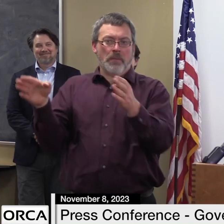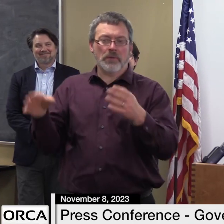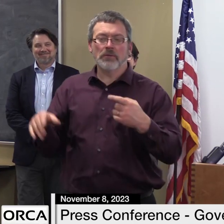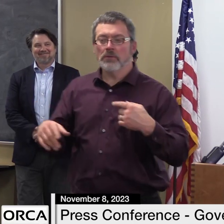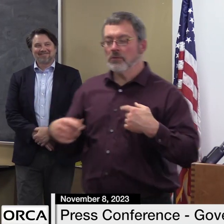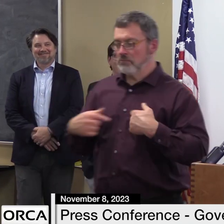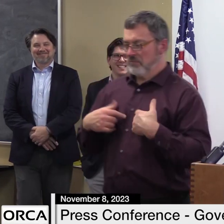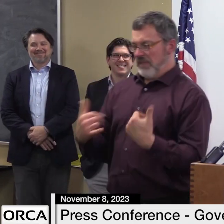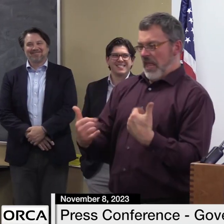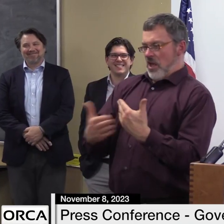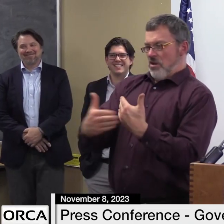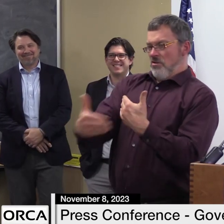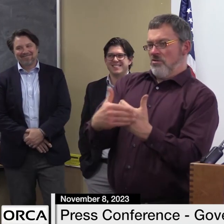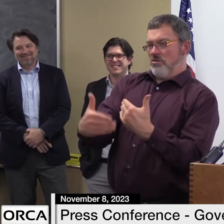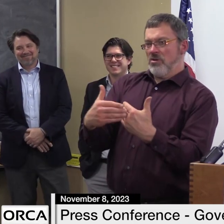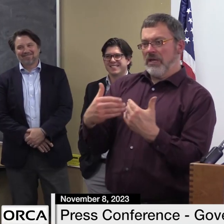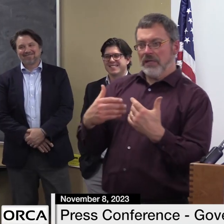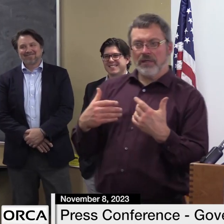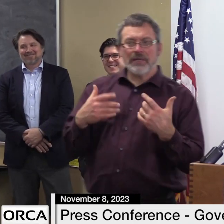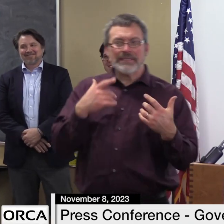November. Next November. Oh, next